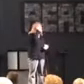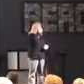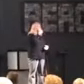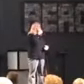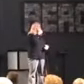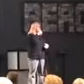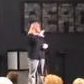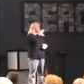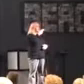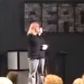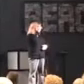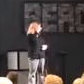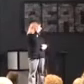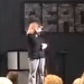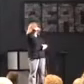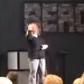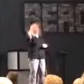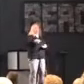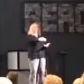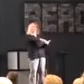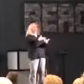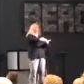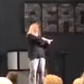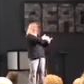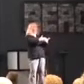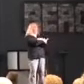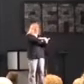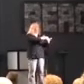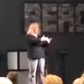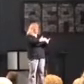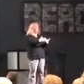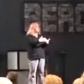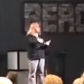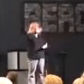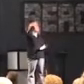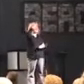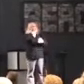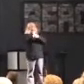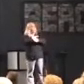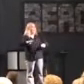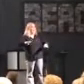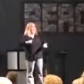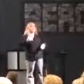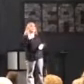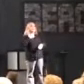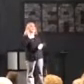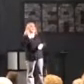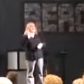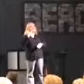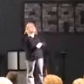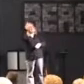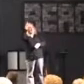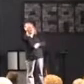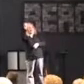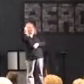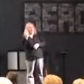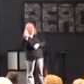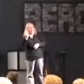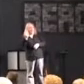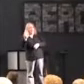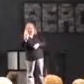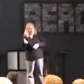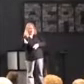Saturday mornings, although my dad was usually pretty quiet, if he was home on Saturday, he took over the kitchen. And I just remember